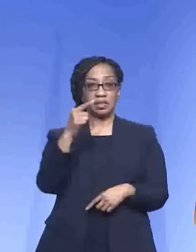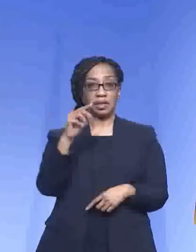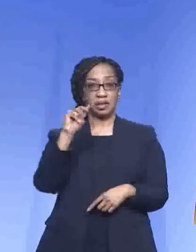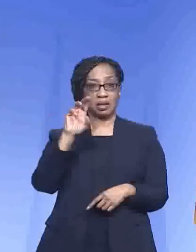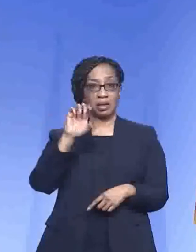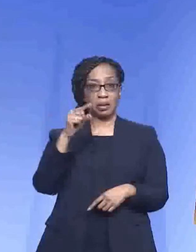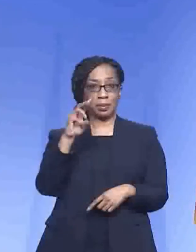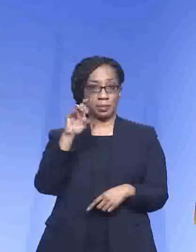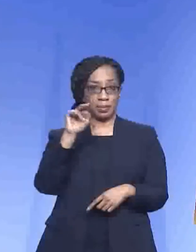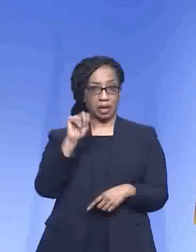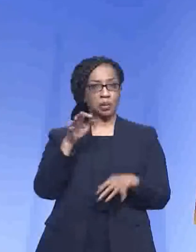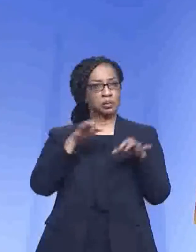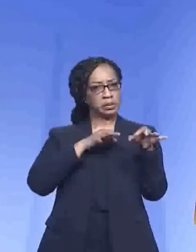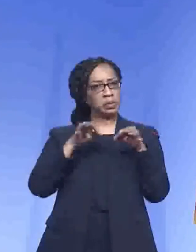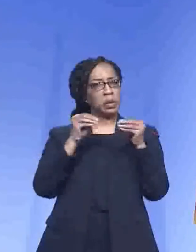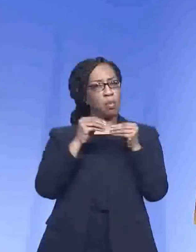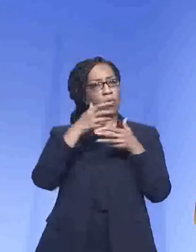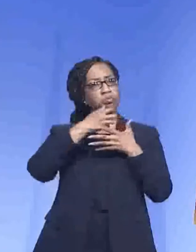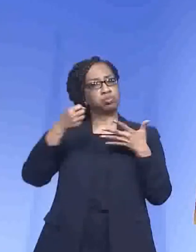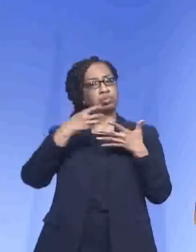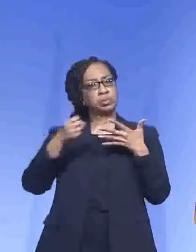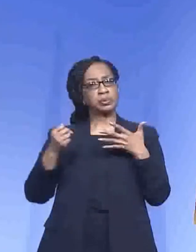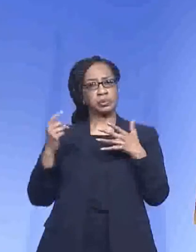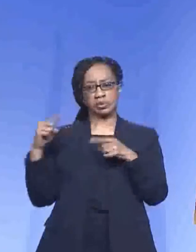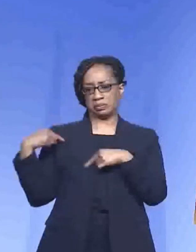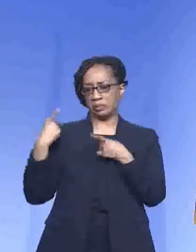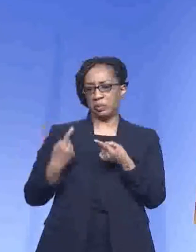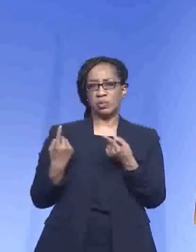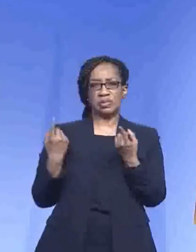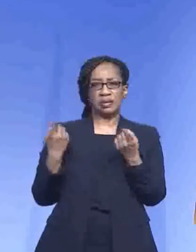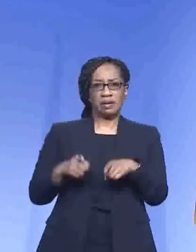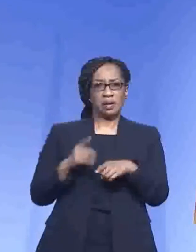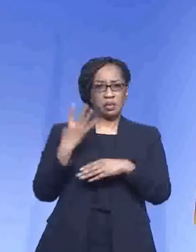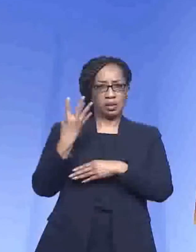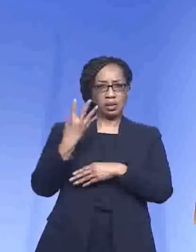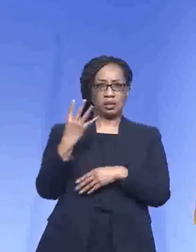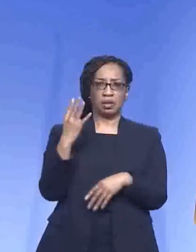details, particularly on the last 48 hours and the transition.